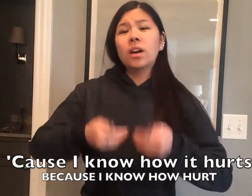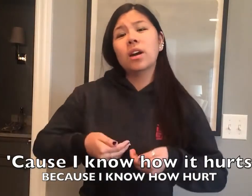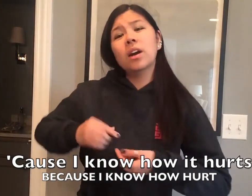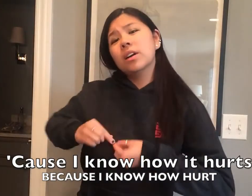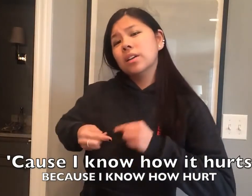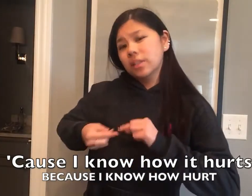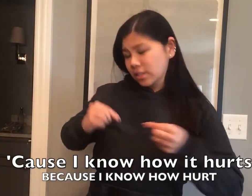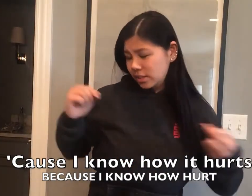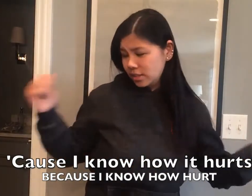hurts